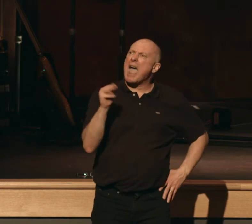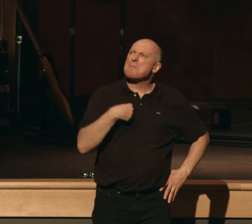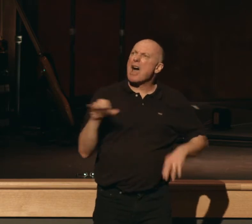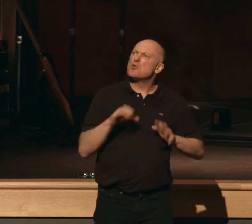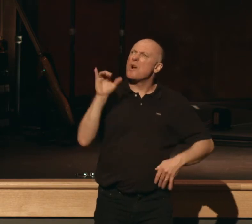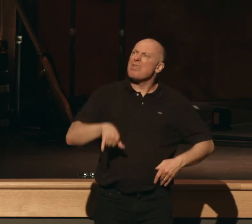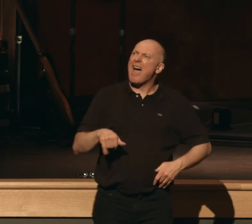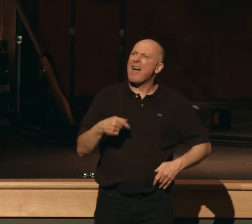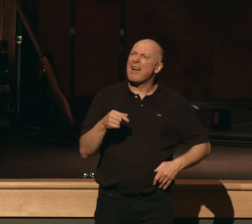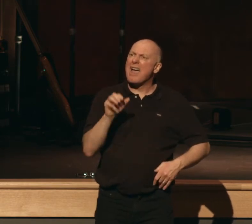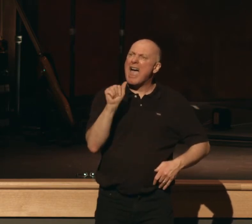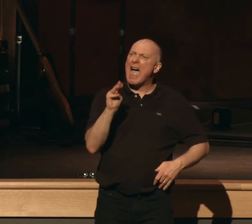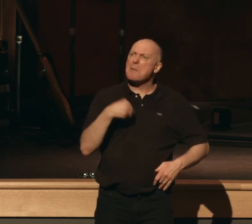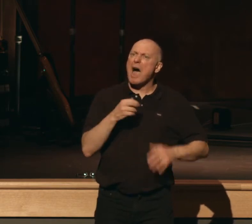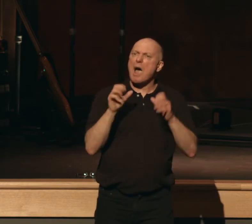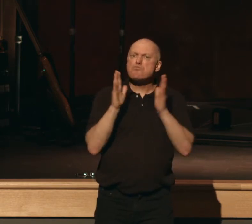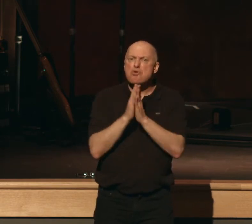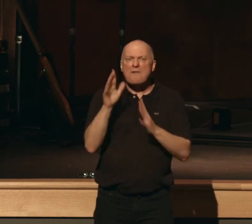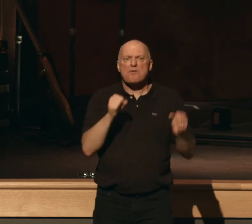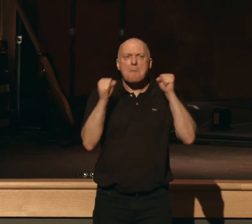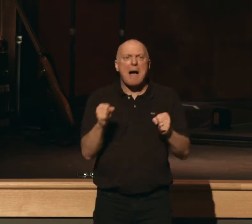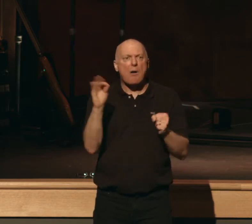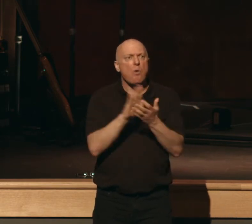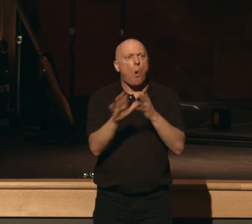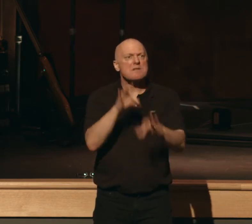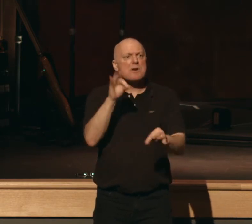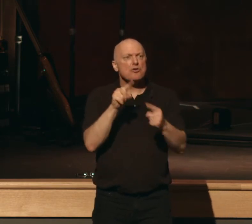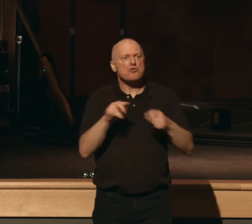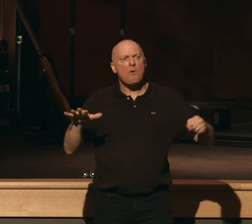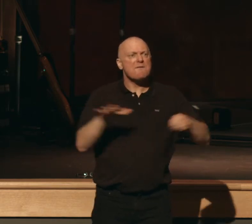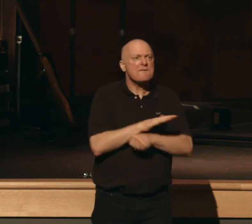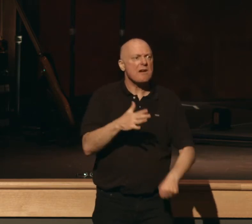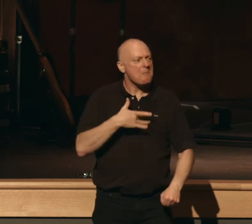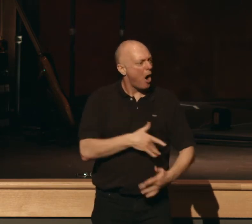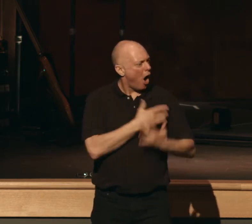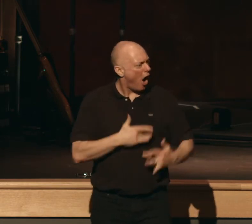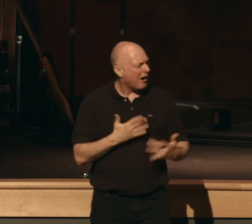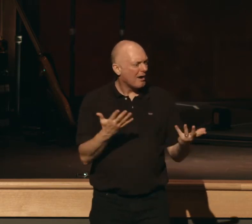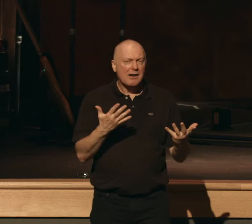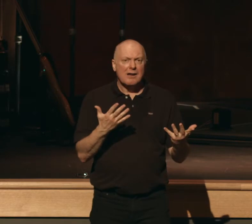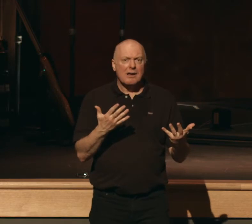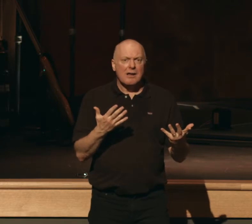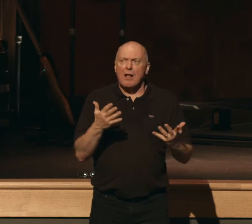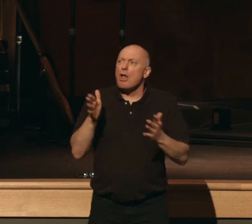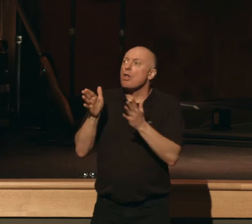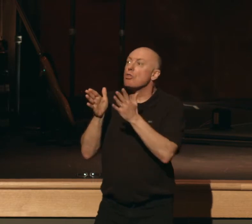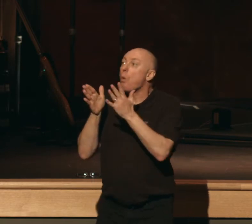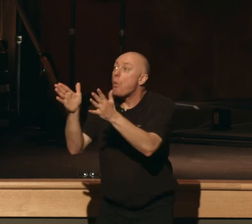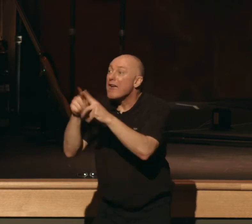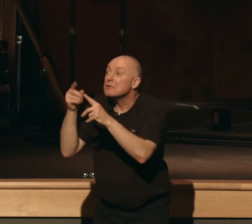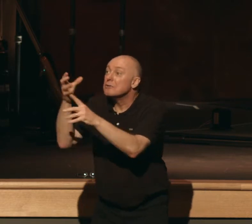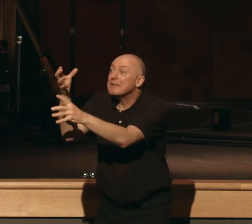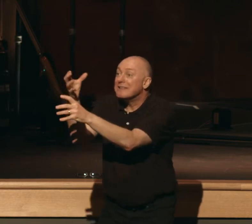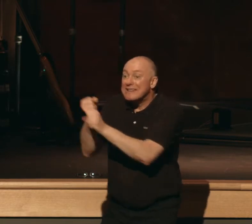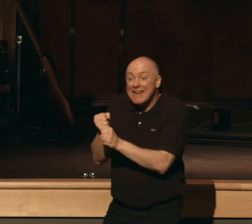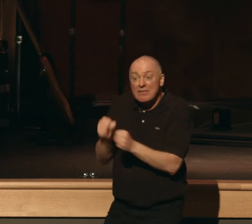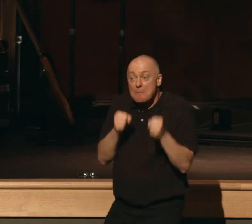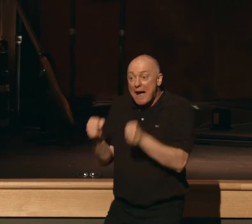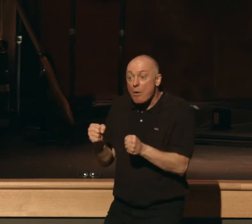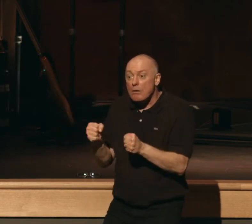I praying for the power of the Holy Spirit to fill my heart? Because the means of power is prayer, but